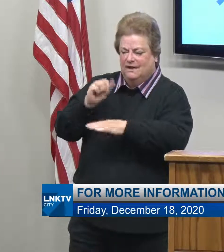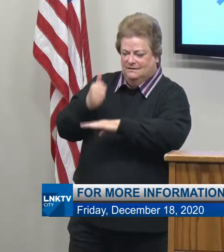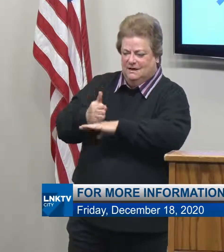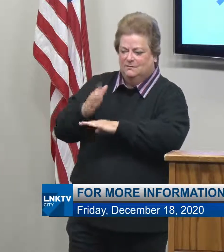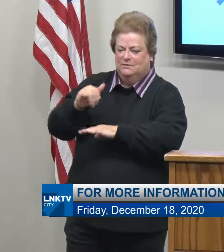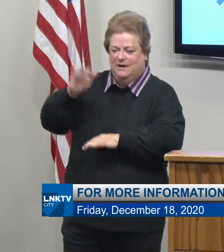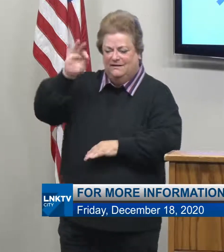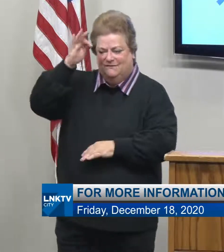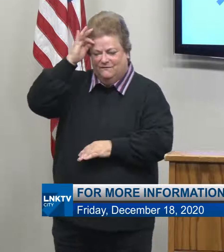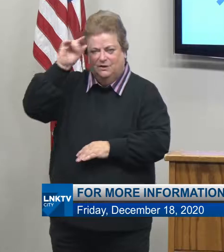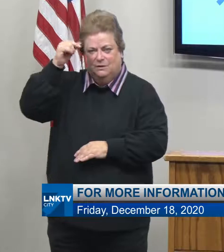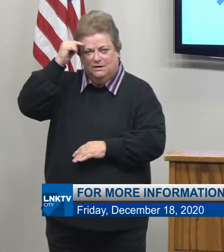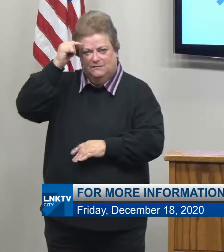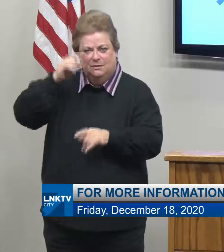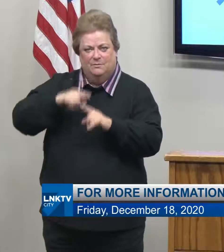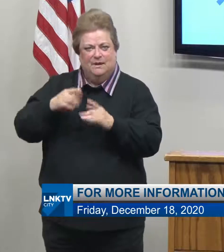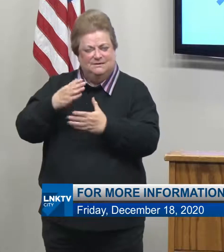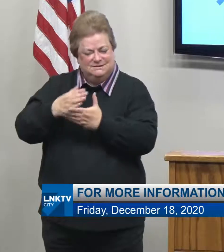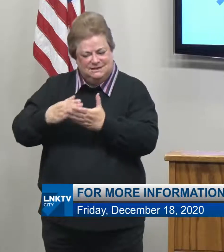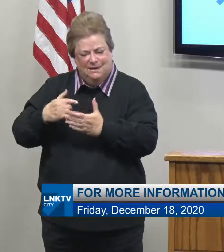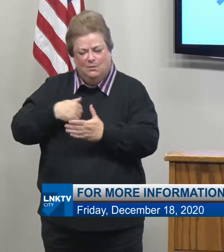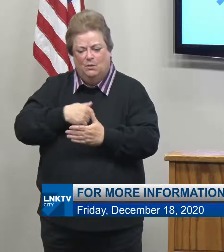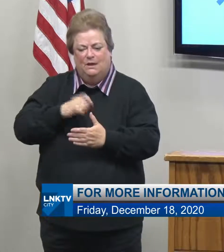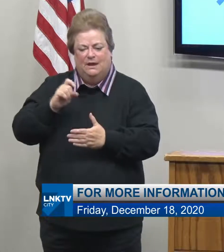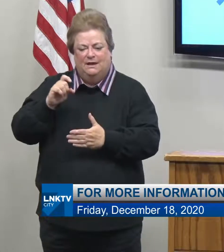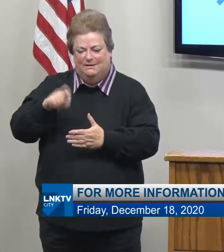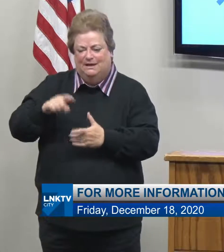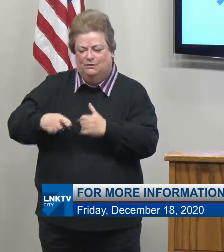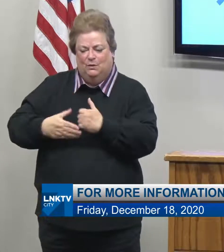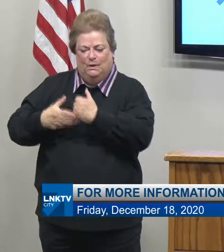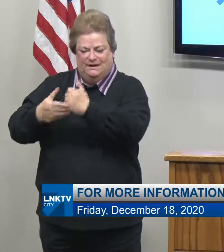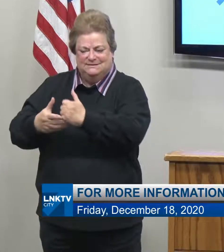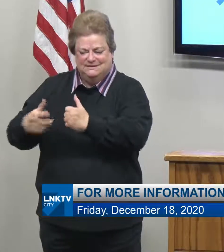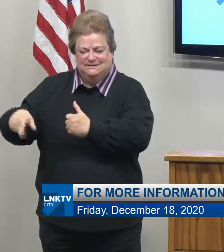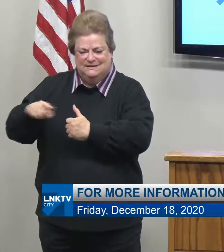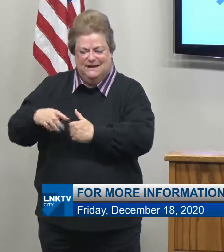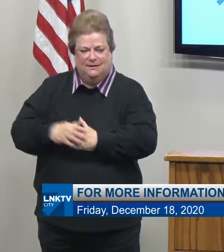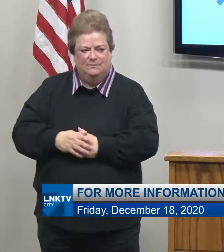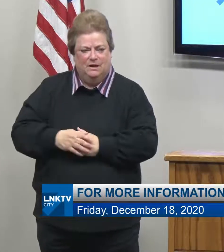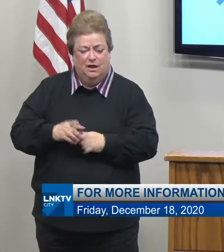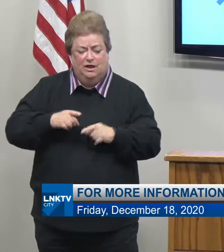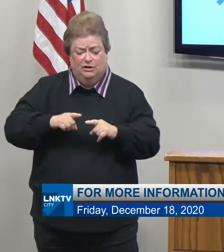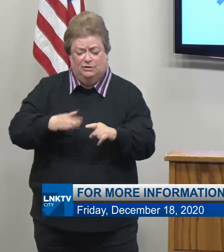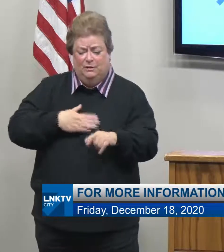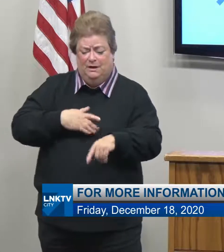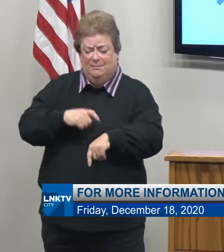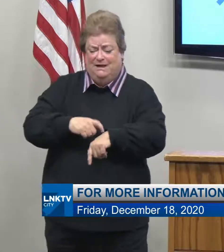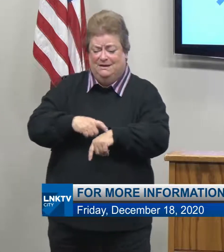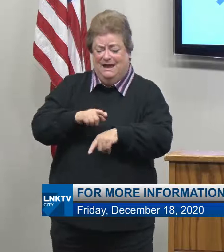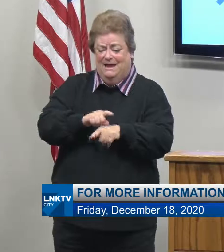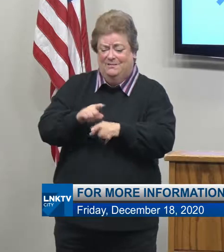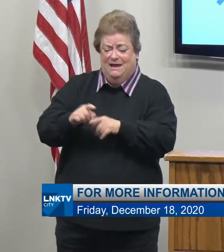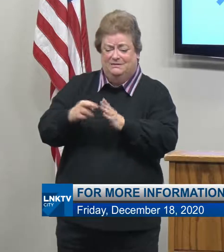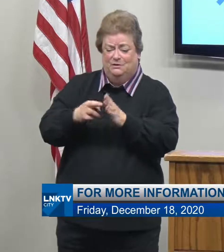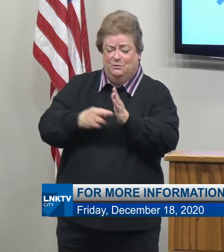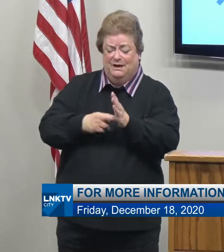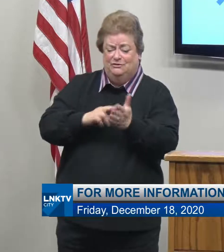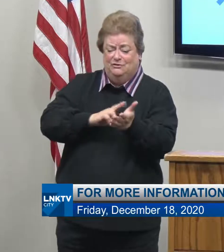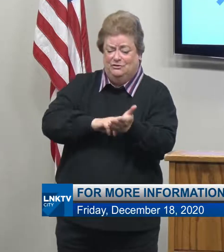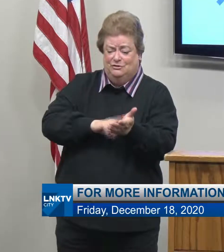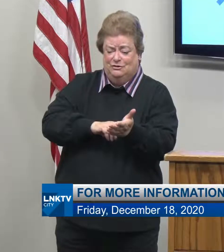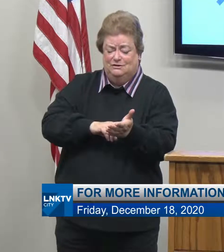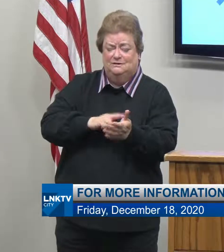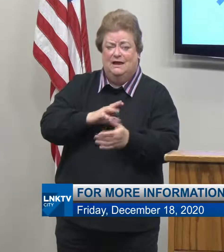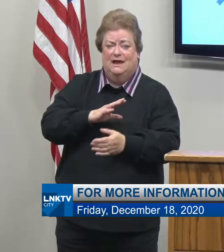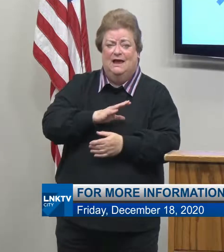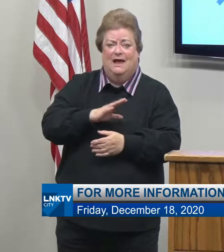government, but there are some we will need to assist. Over the span of my career as a registered nurse and as a public health